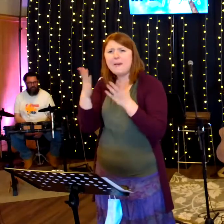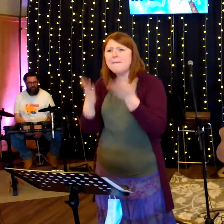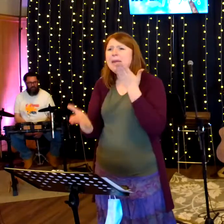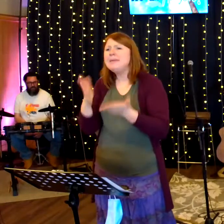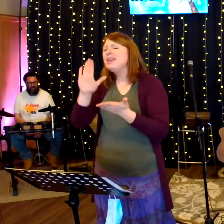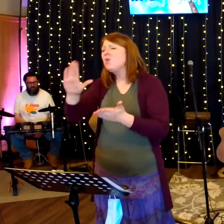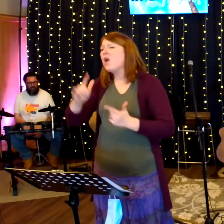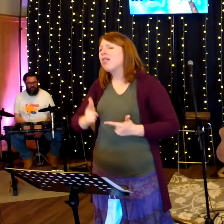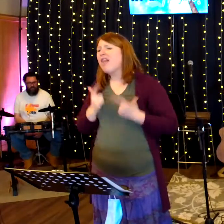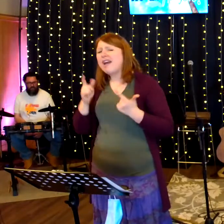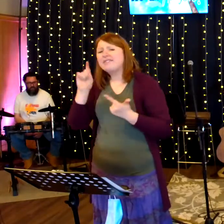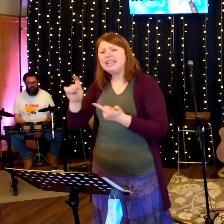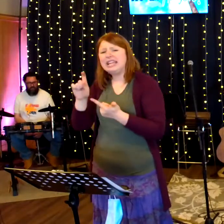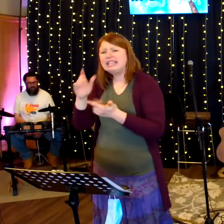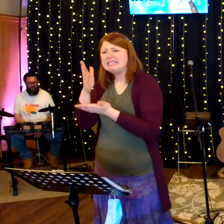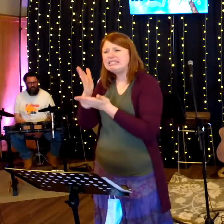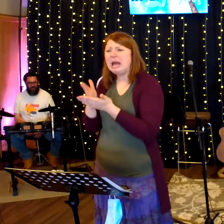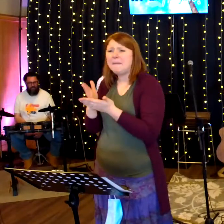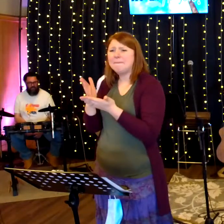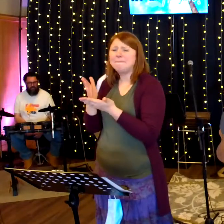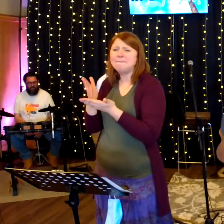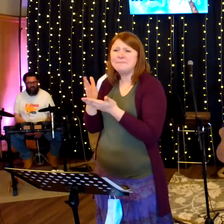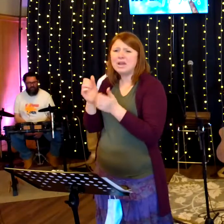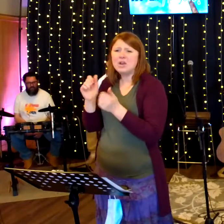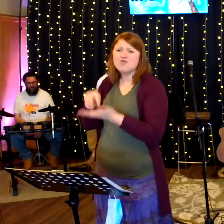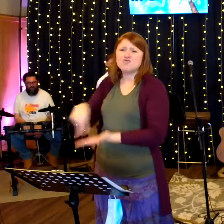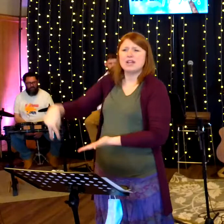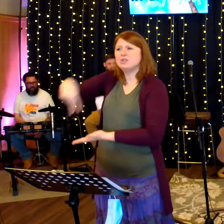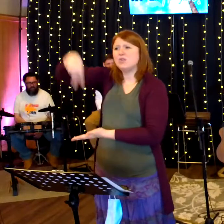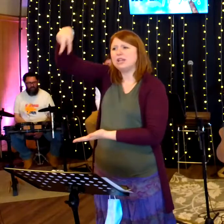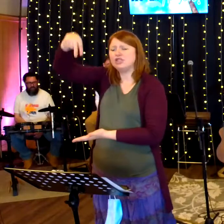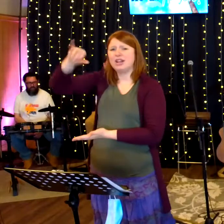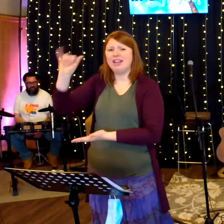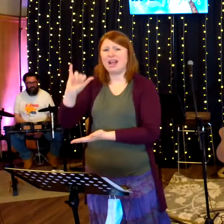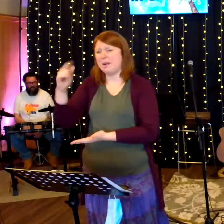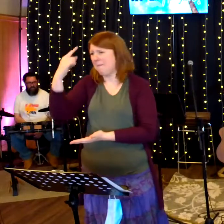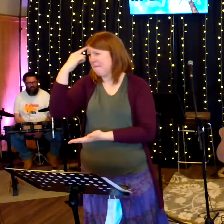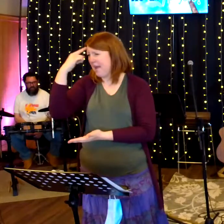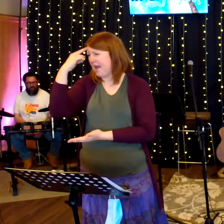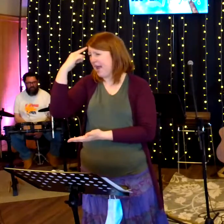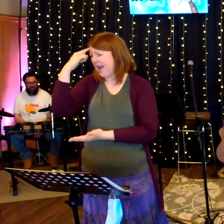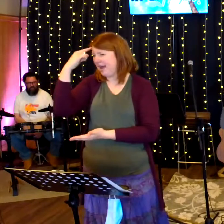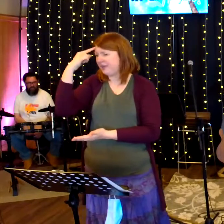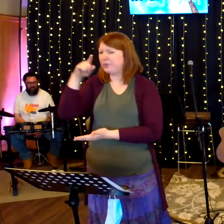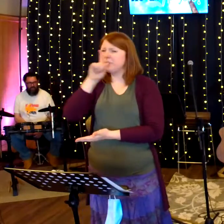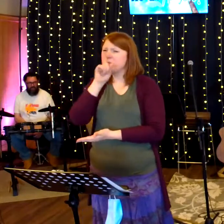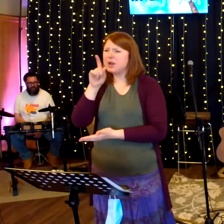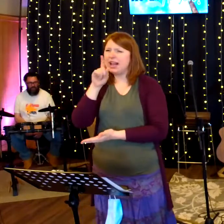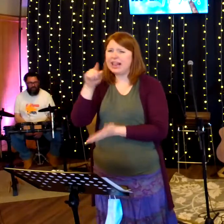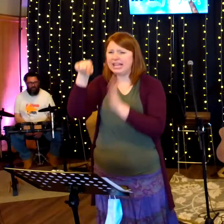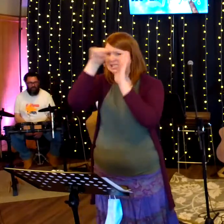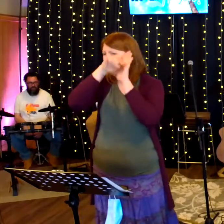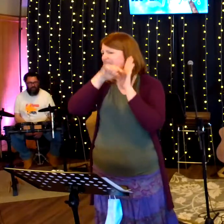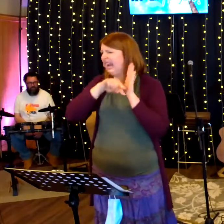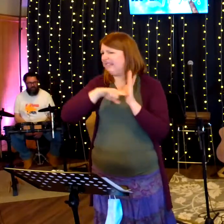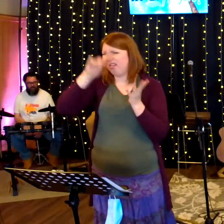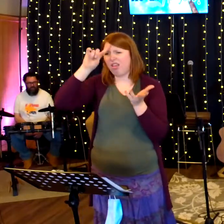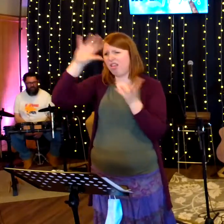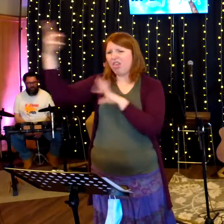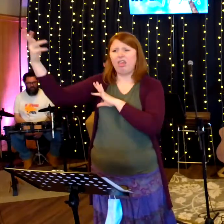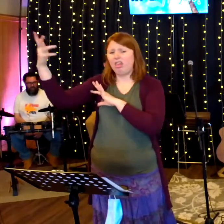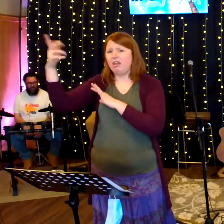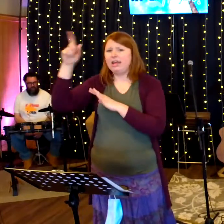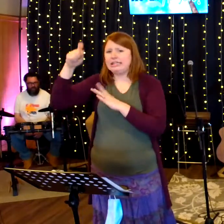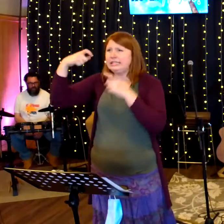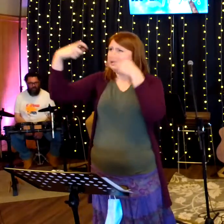parts of your life. You may need resurrection of, you know, in your mind, where your mind has just been unruly and out of control, and